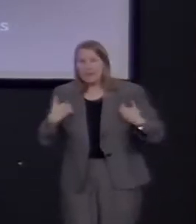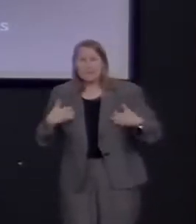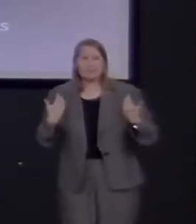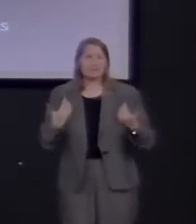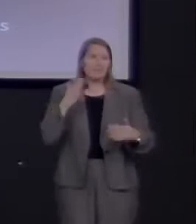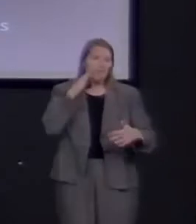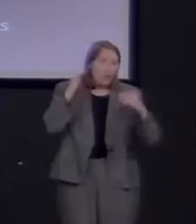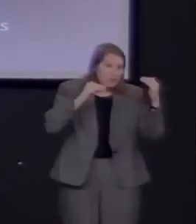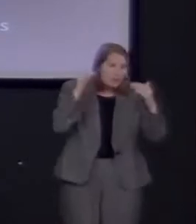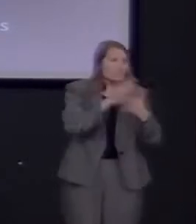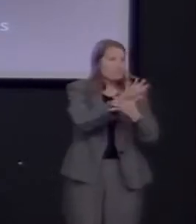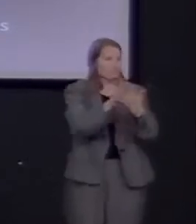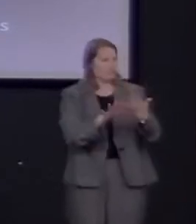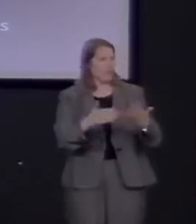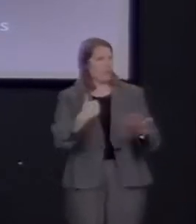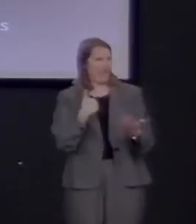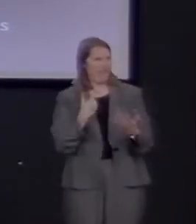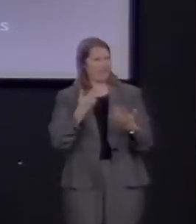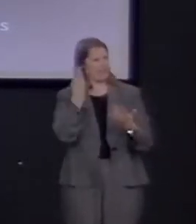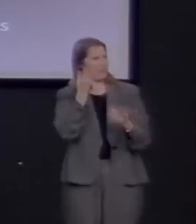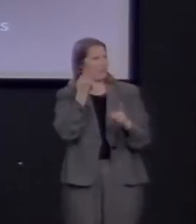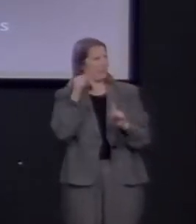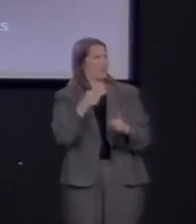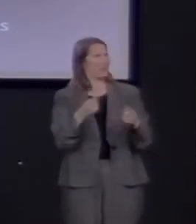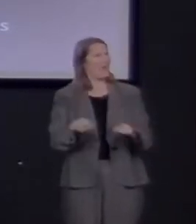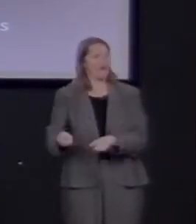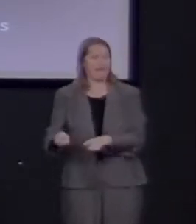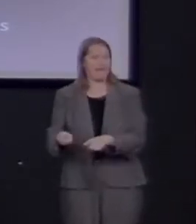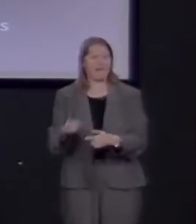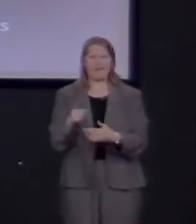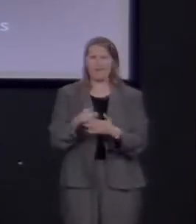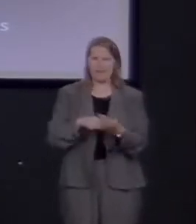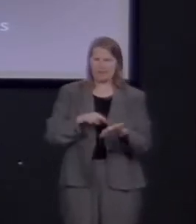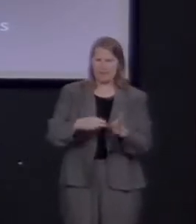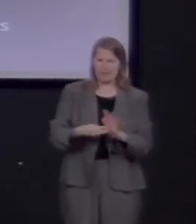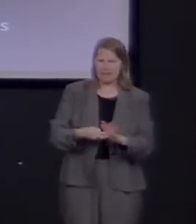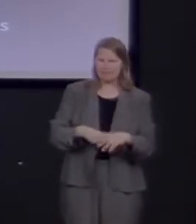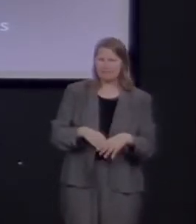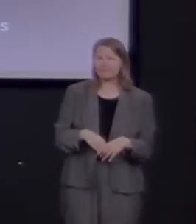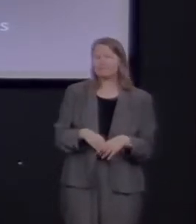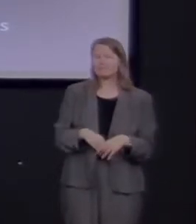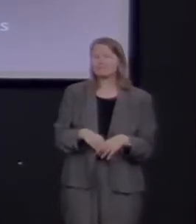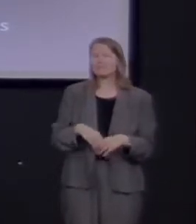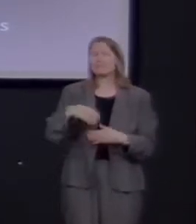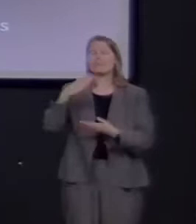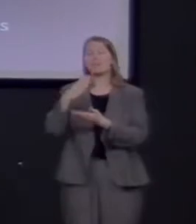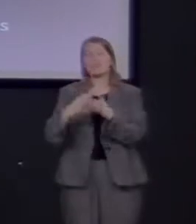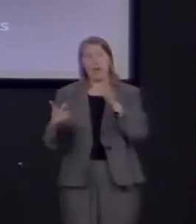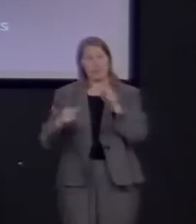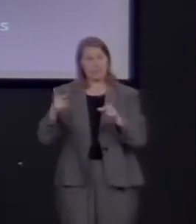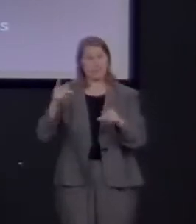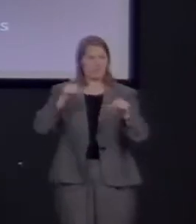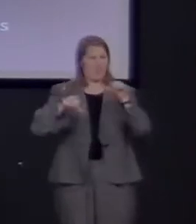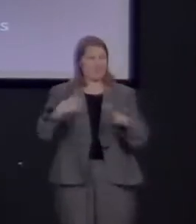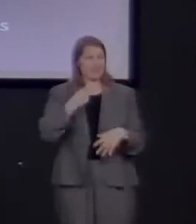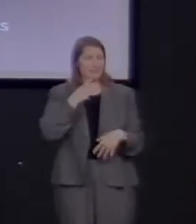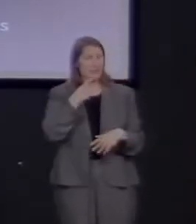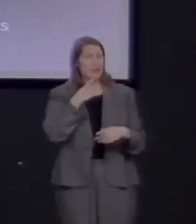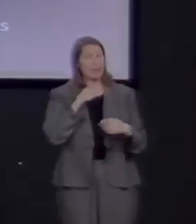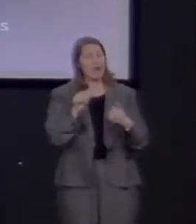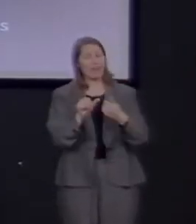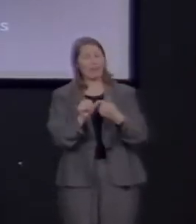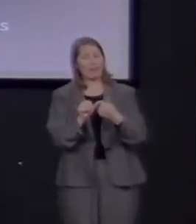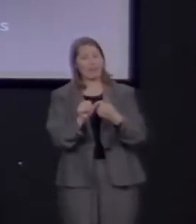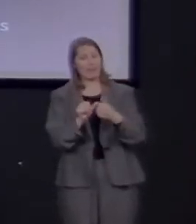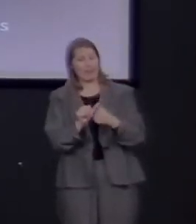primates, and in human adults, as well as in human children? Well, some have argued that the numerical distance effect and